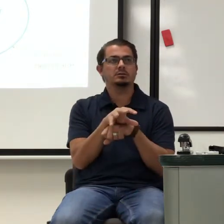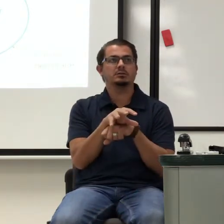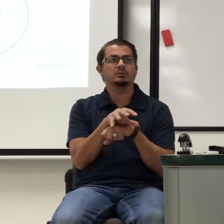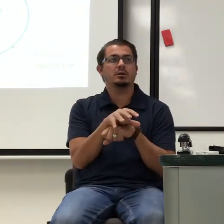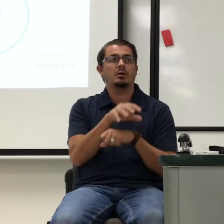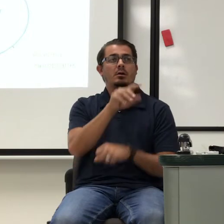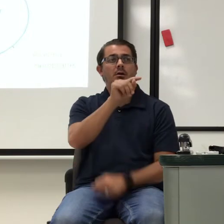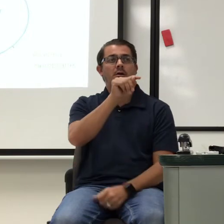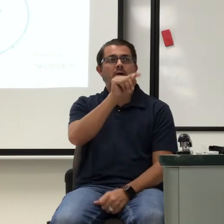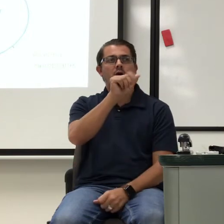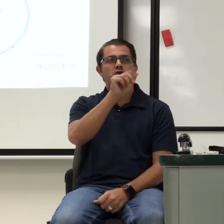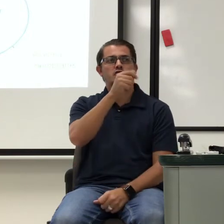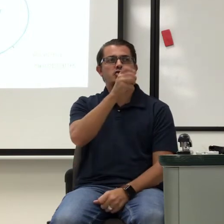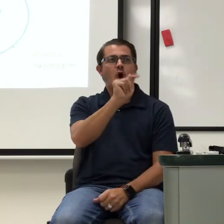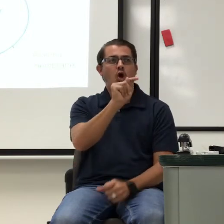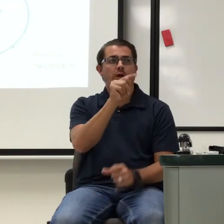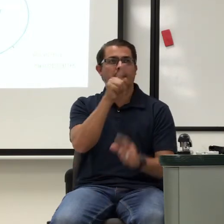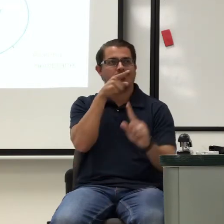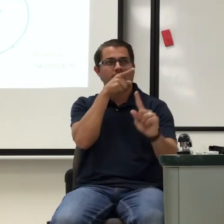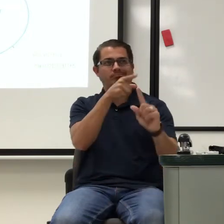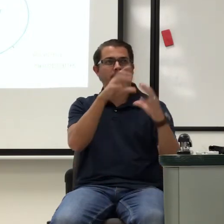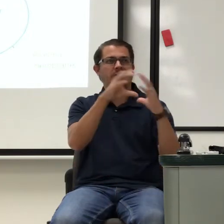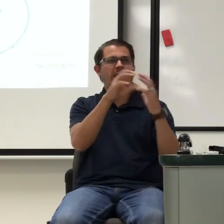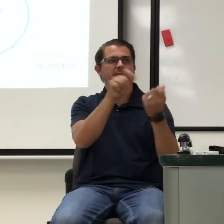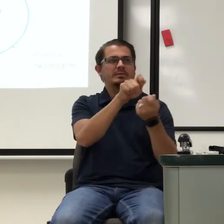target cell specificity.